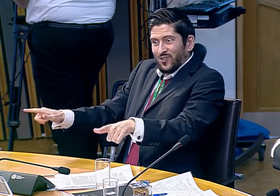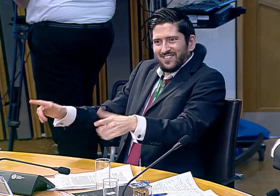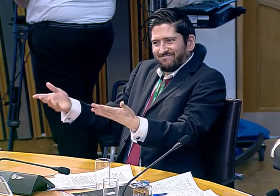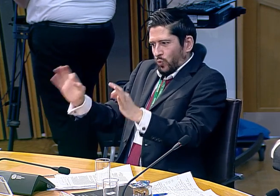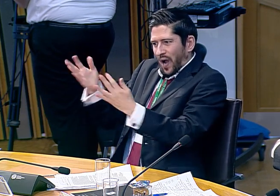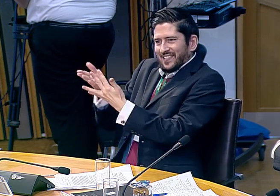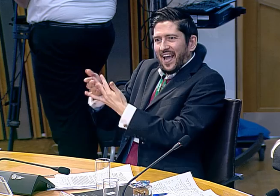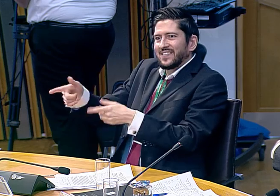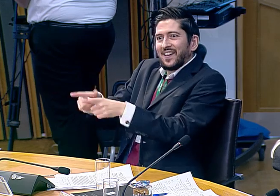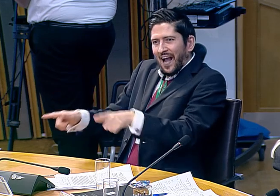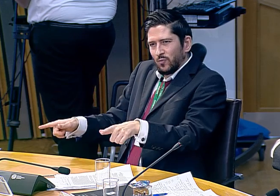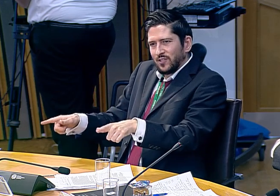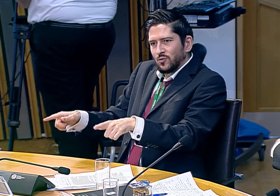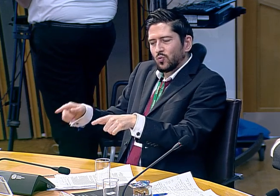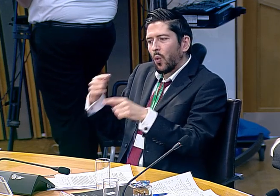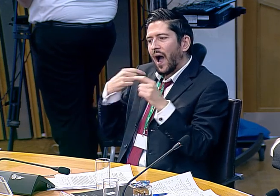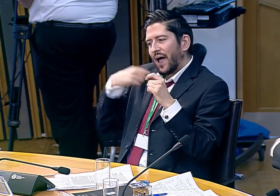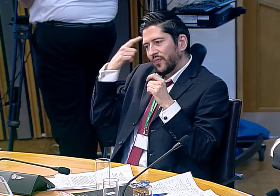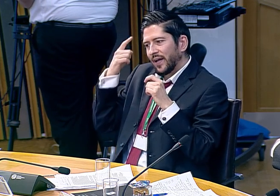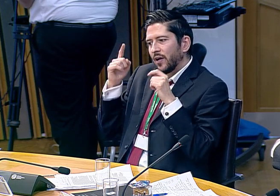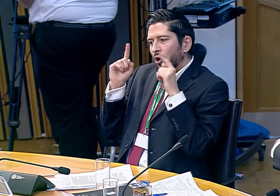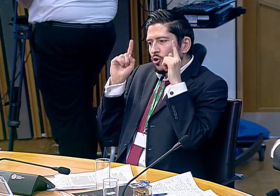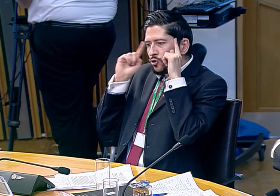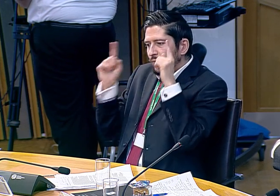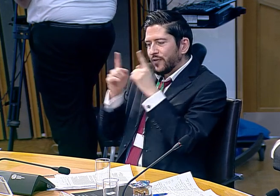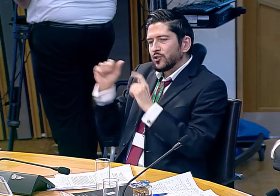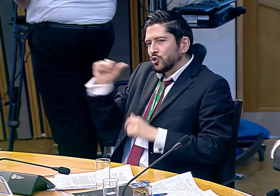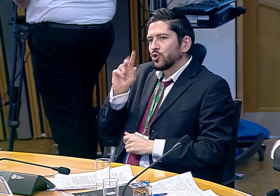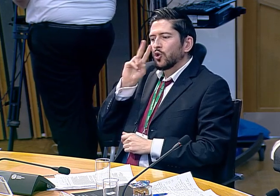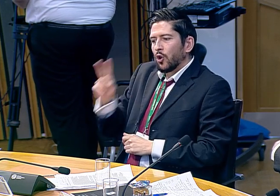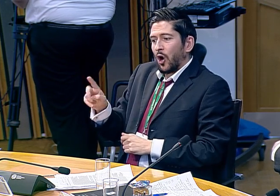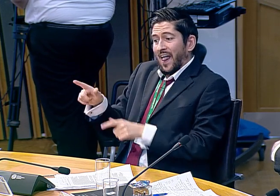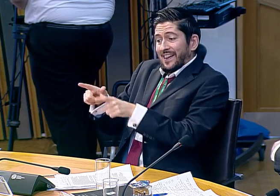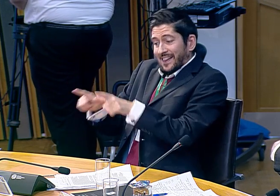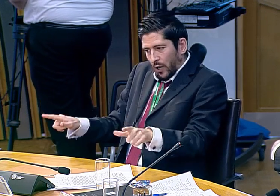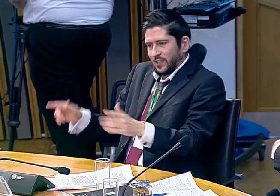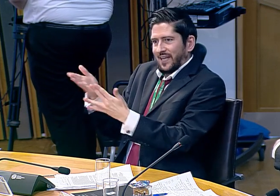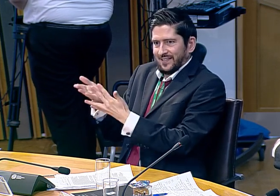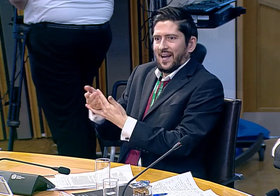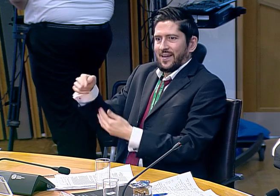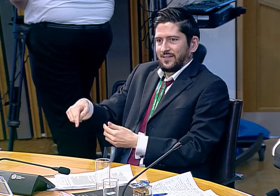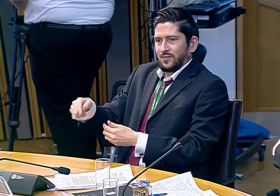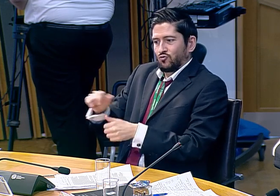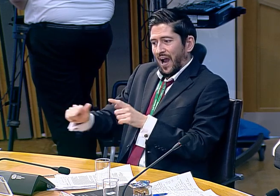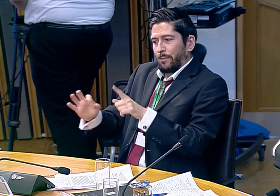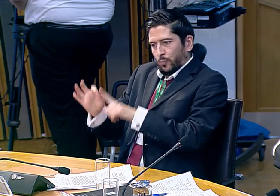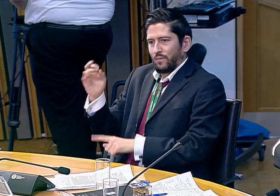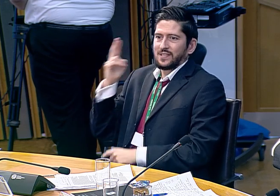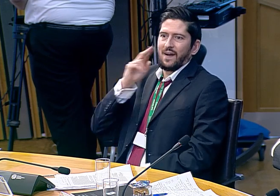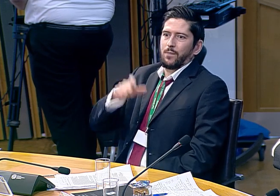university, because it's a language access issue rather than a disability issue. So I think we need to look at language